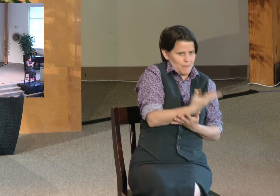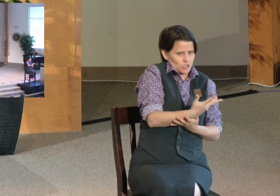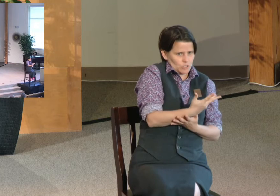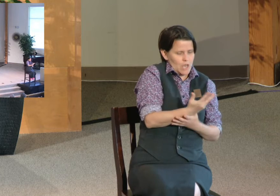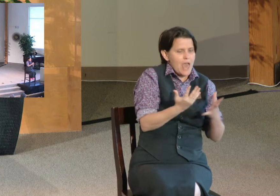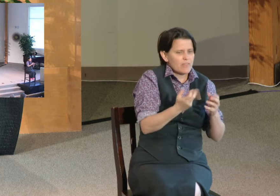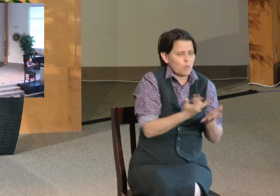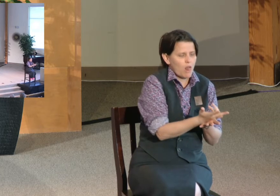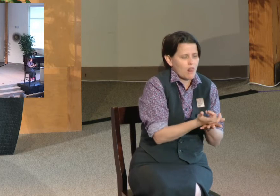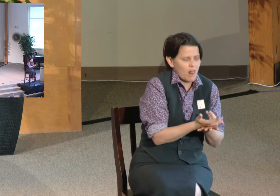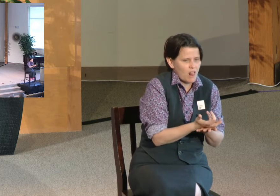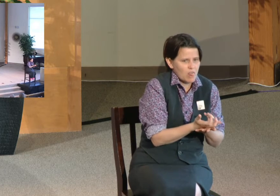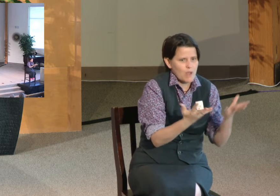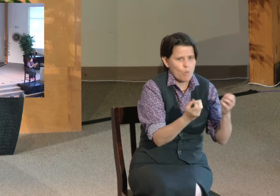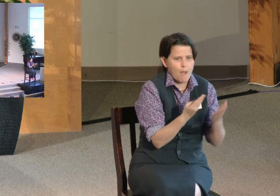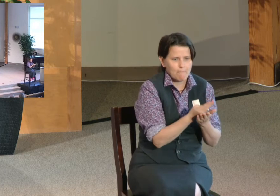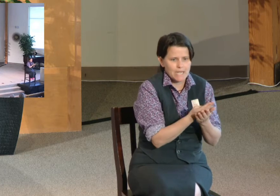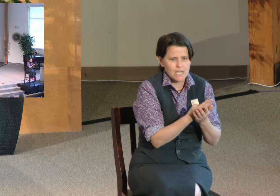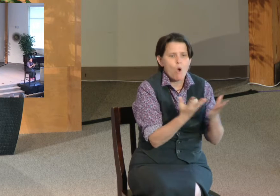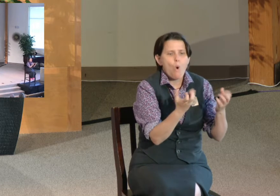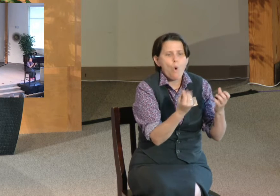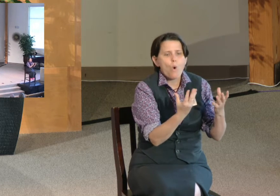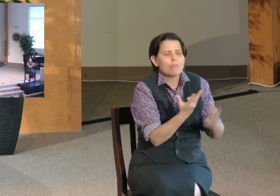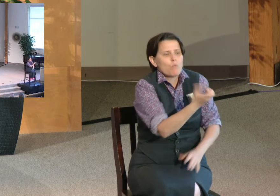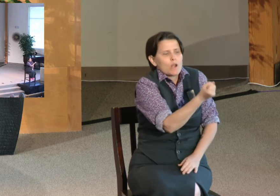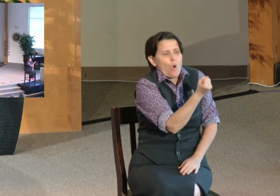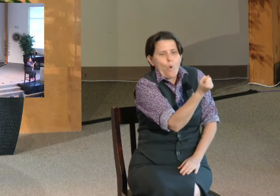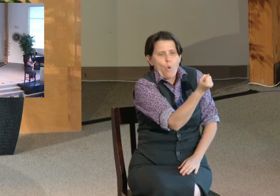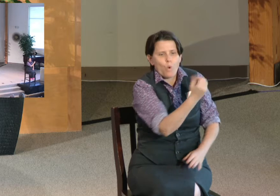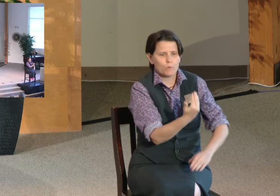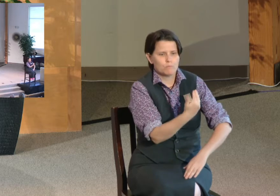with promises of, you could be just like me.